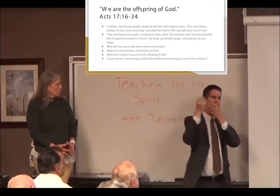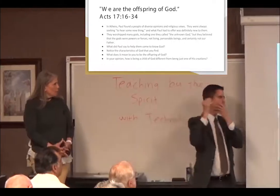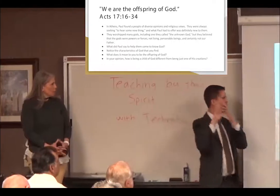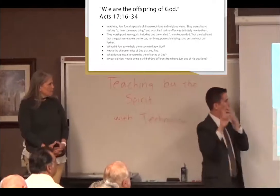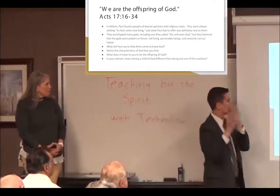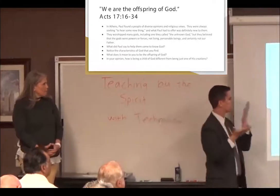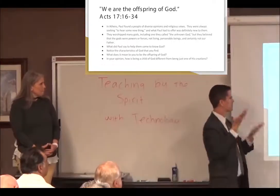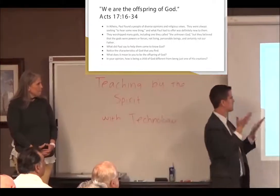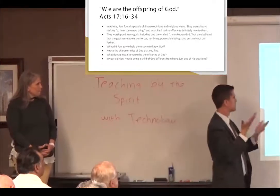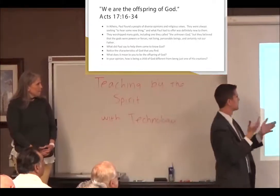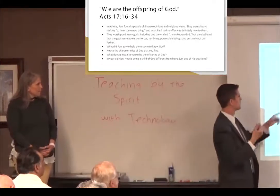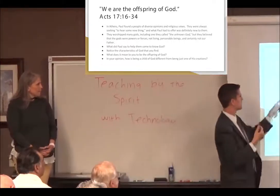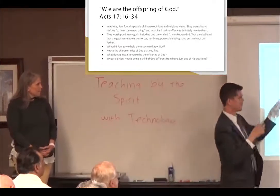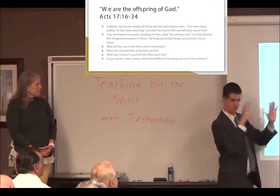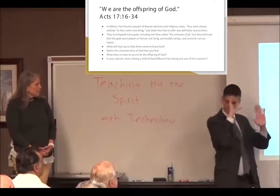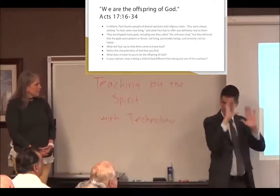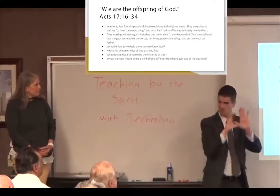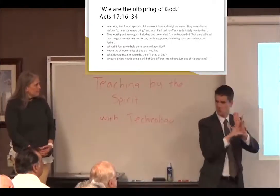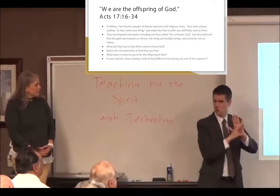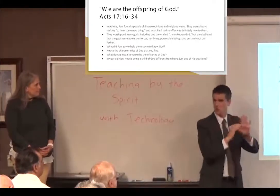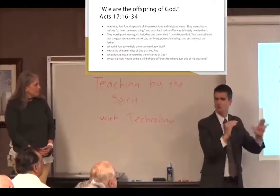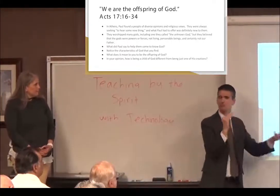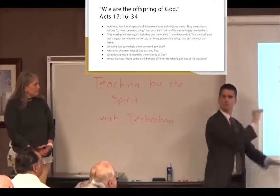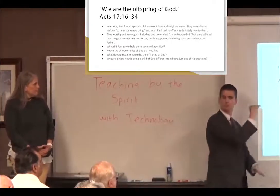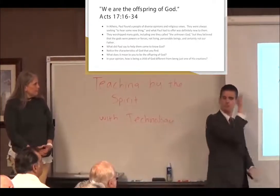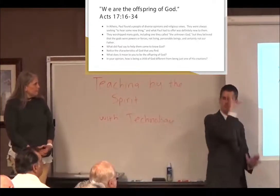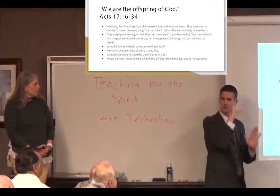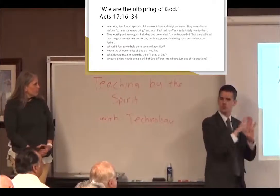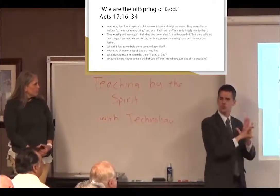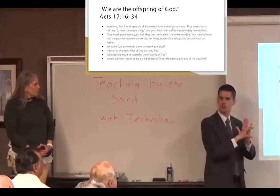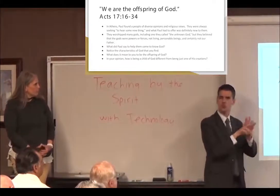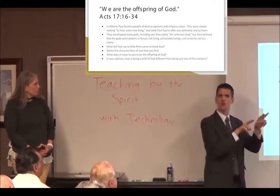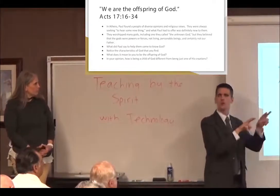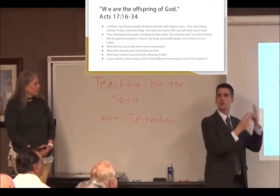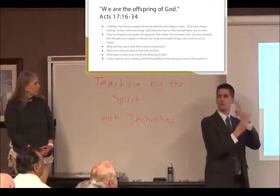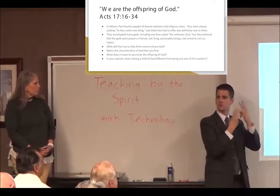Maybe spreading it out into a couple of slides. Maybe adding a picture.